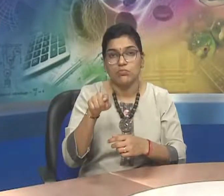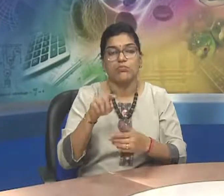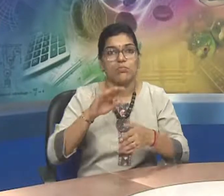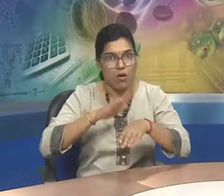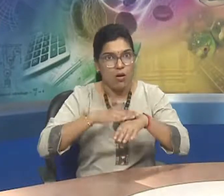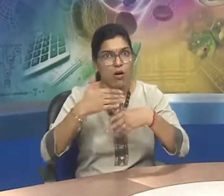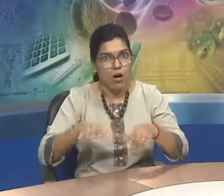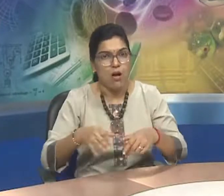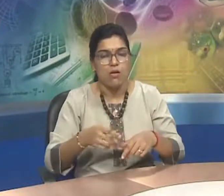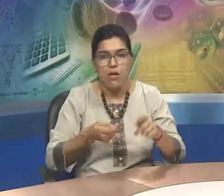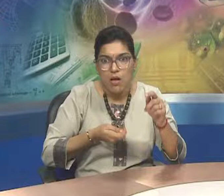A person